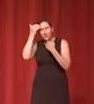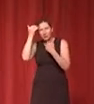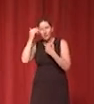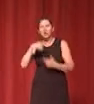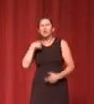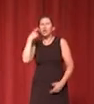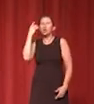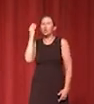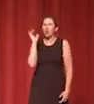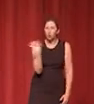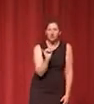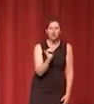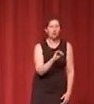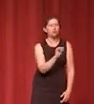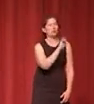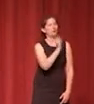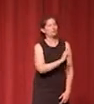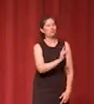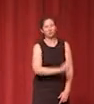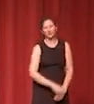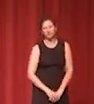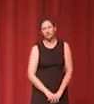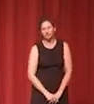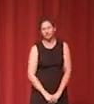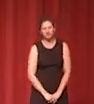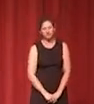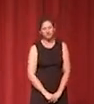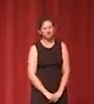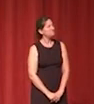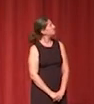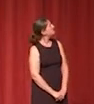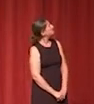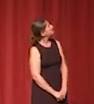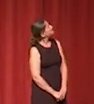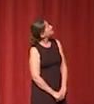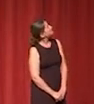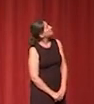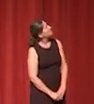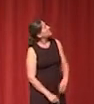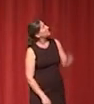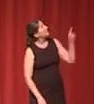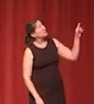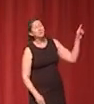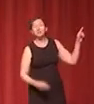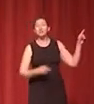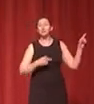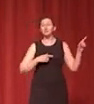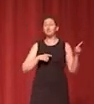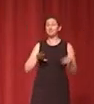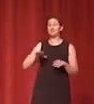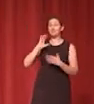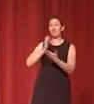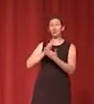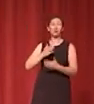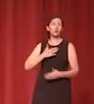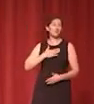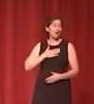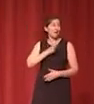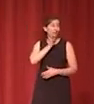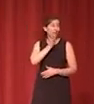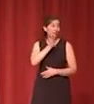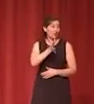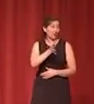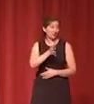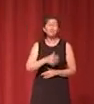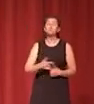person. Next slide. So this is a picture of my grandmother who, when I was in high